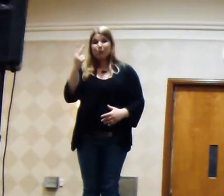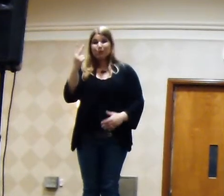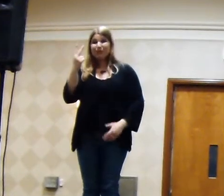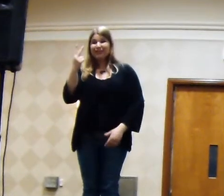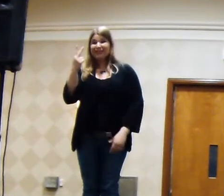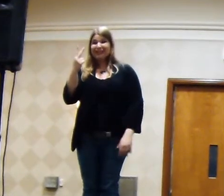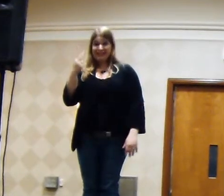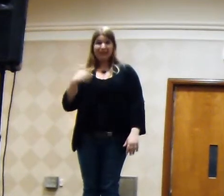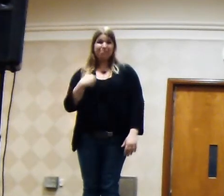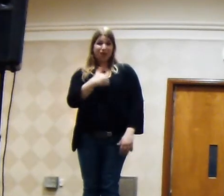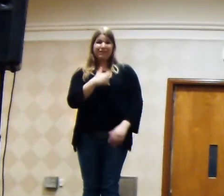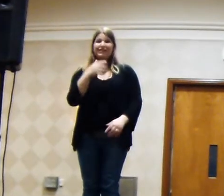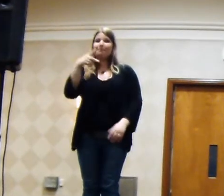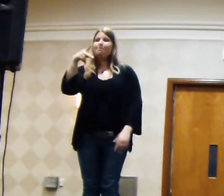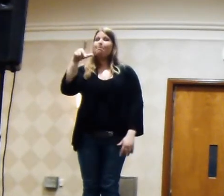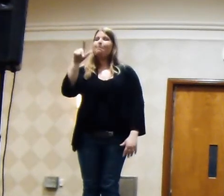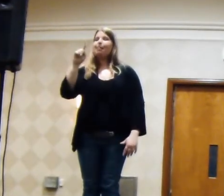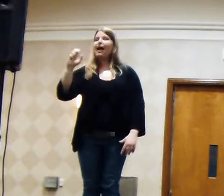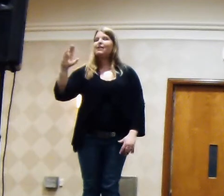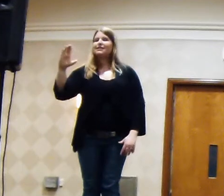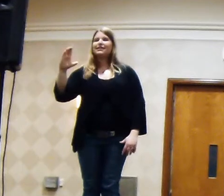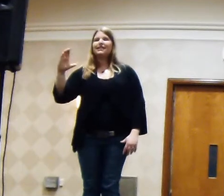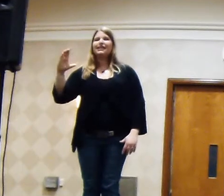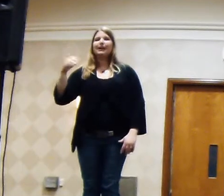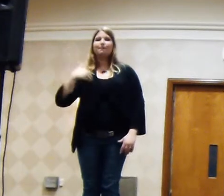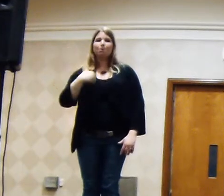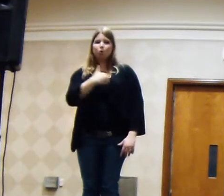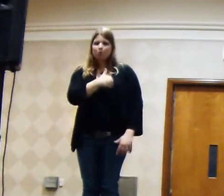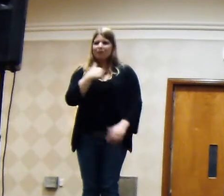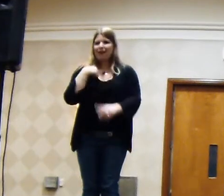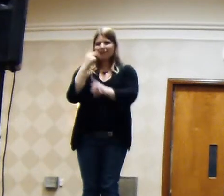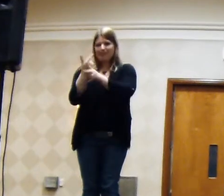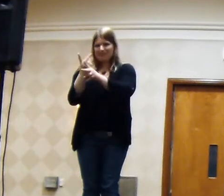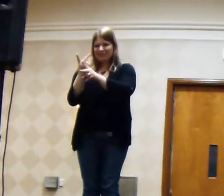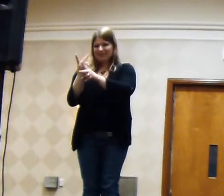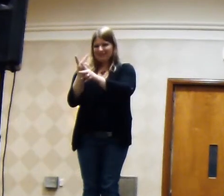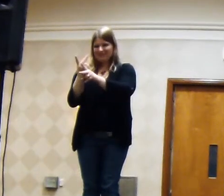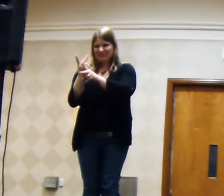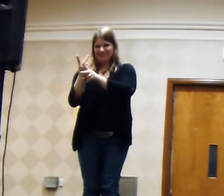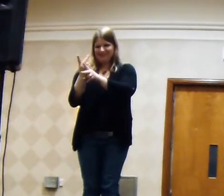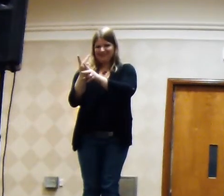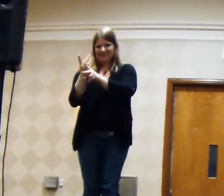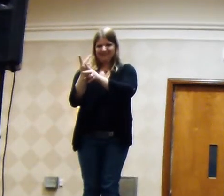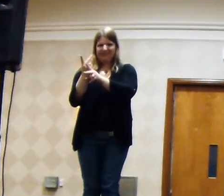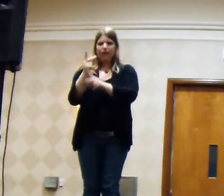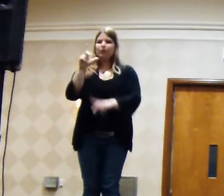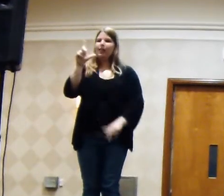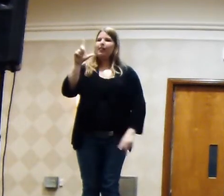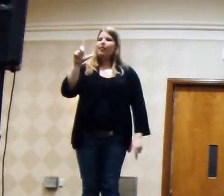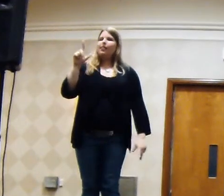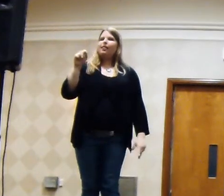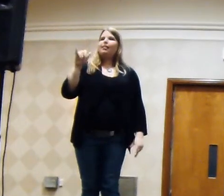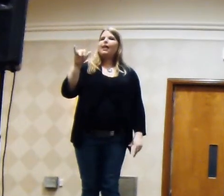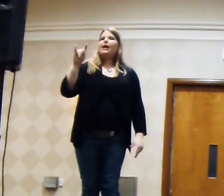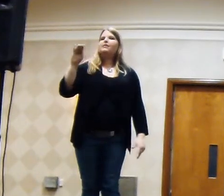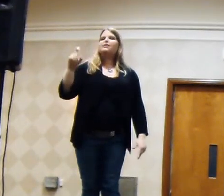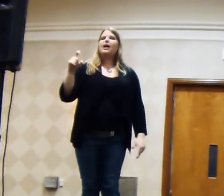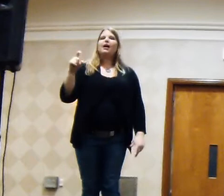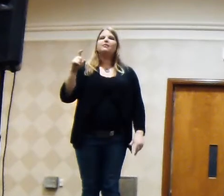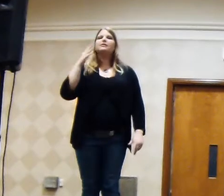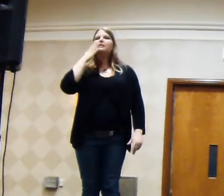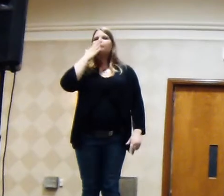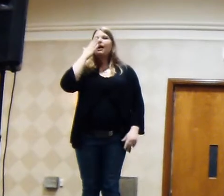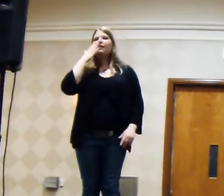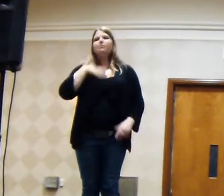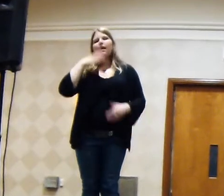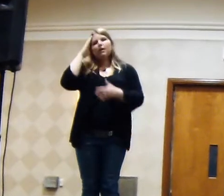Because it was just a big plastic, like, chest. And but it got really, it was latex and got really smelly, and my husband threw it away.